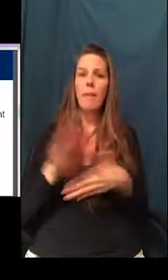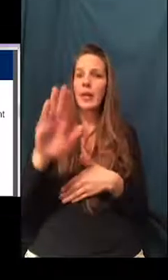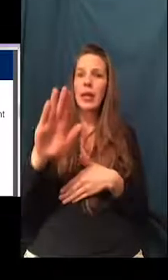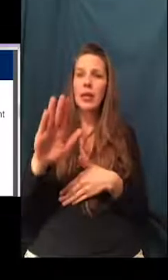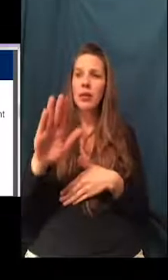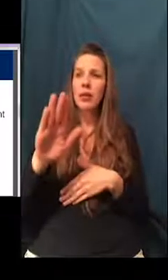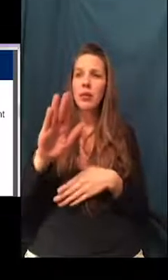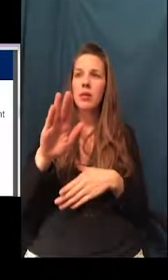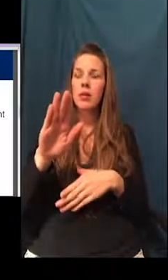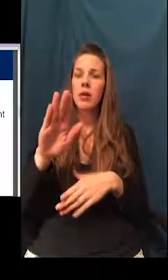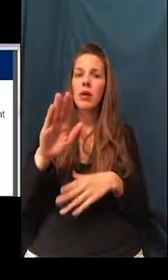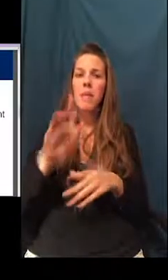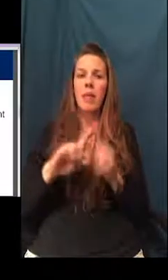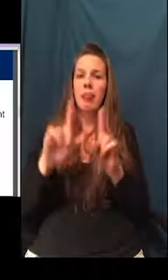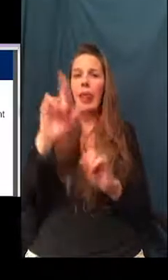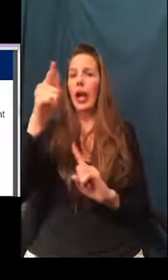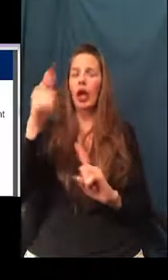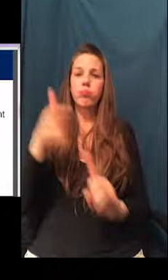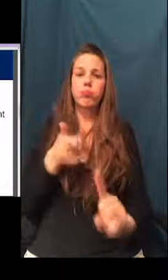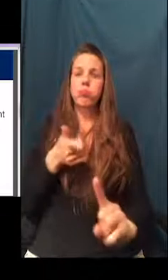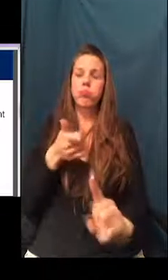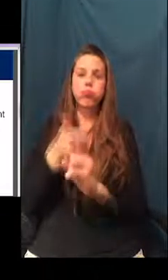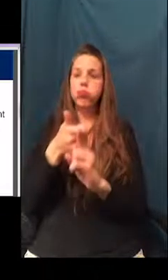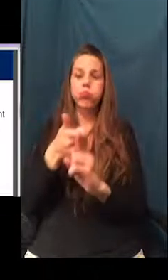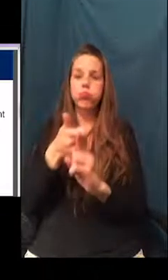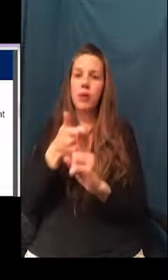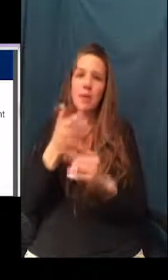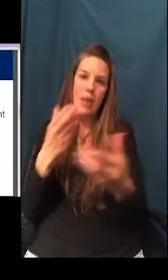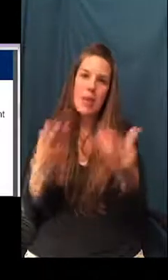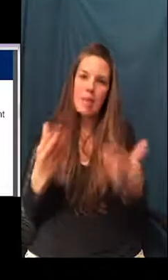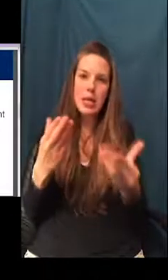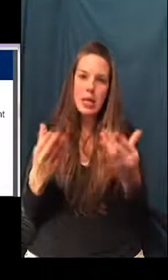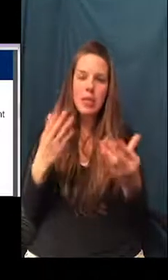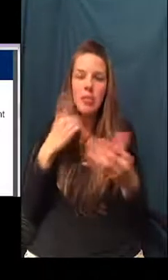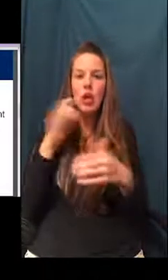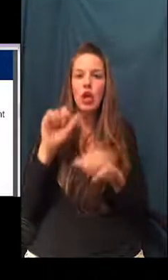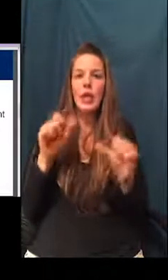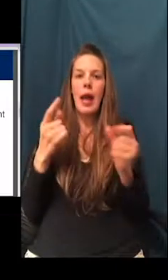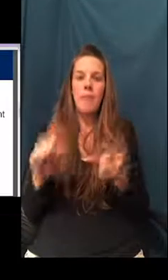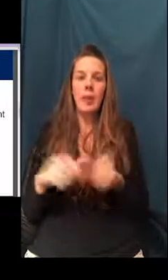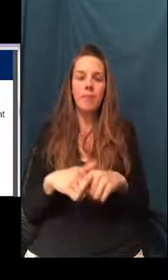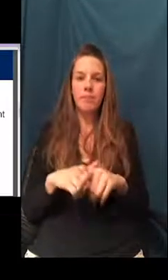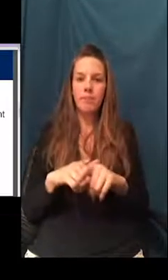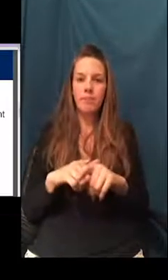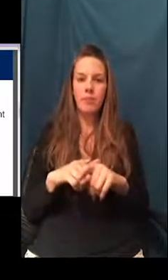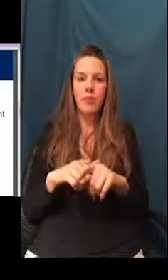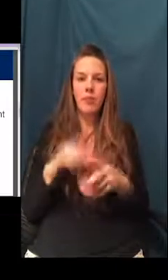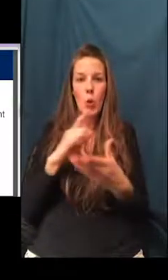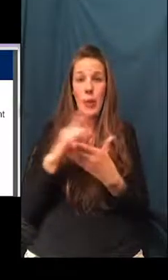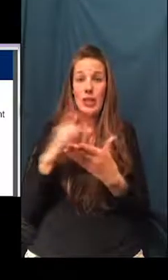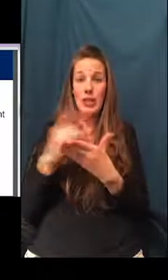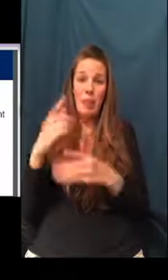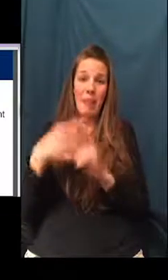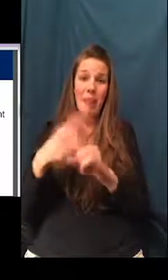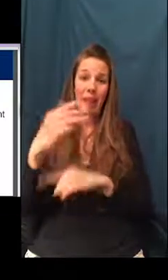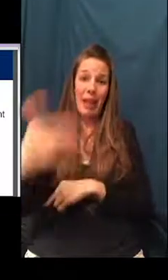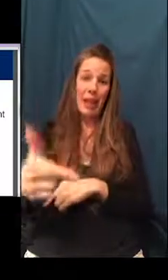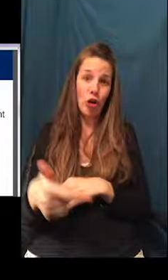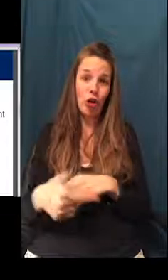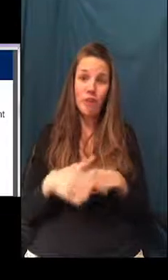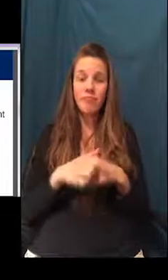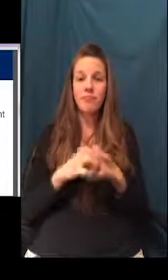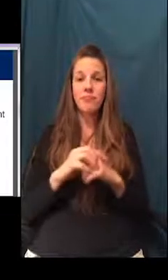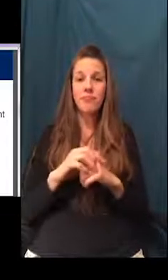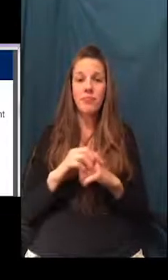will, but that there may be ramifications that come from this weeks or months down the road as well.